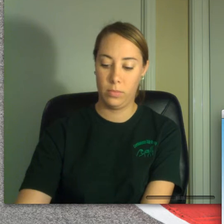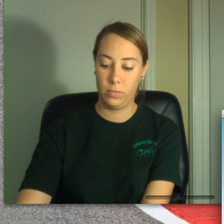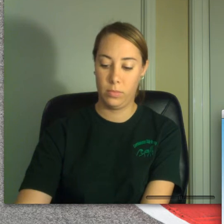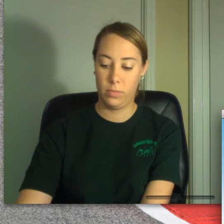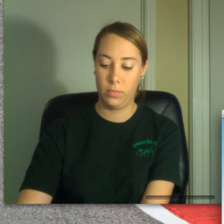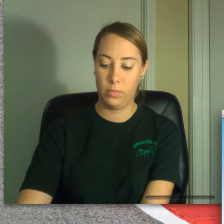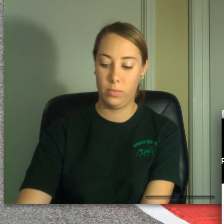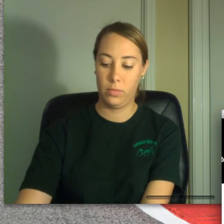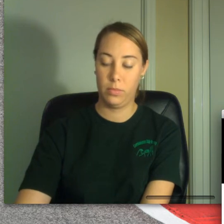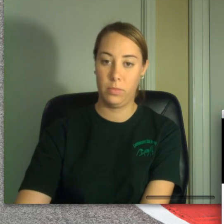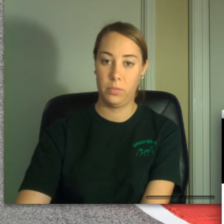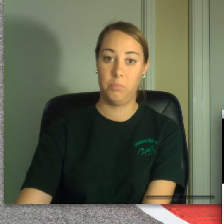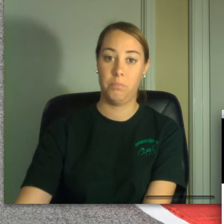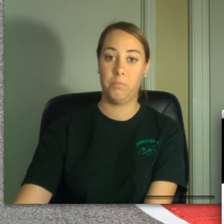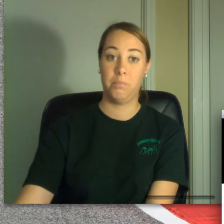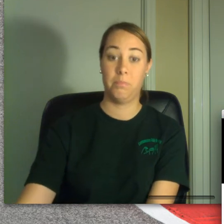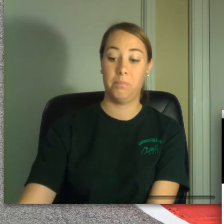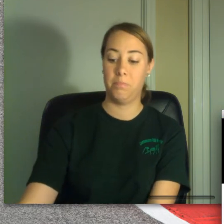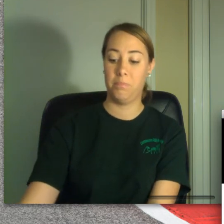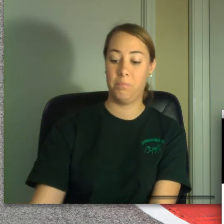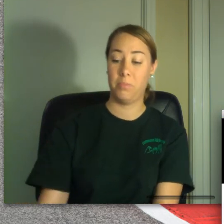their own food.